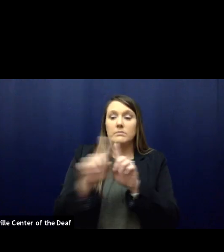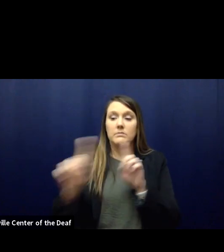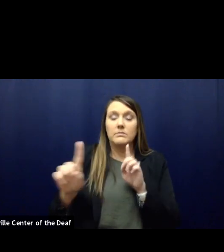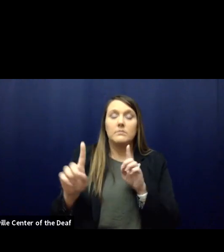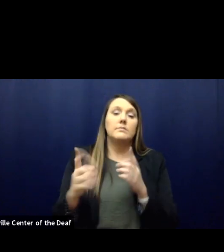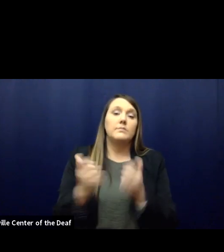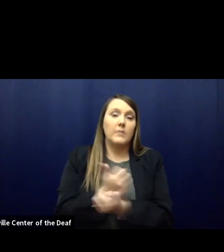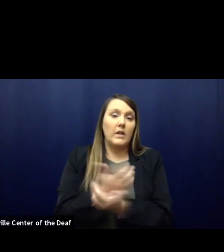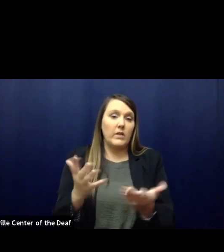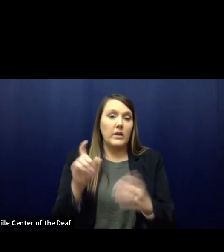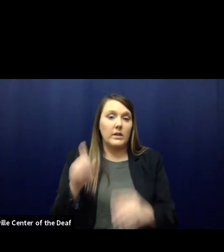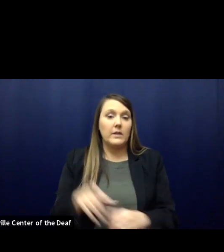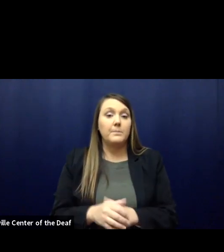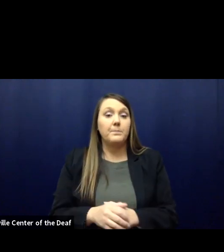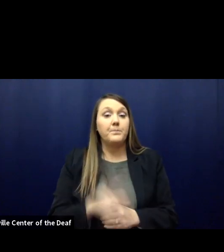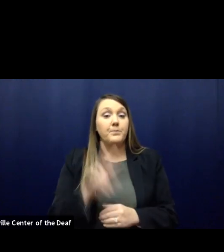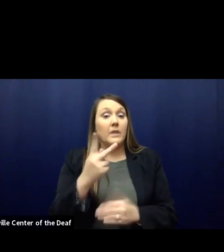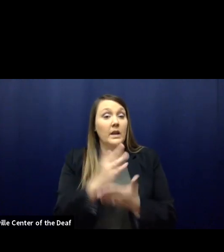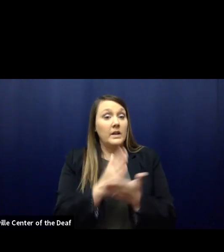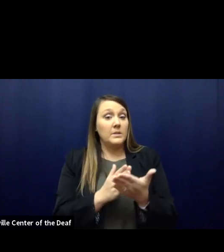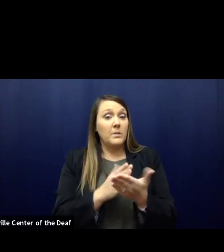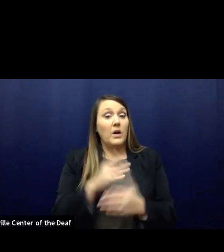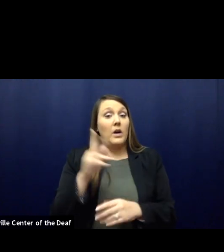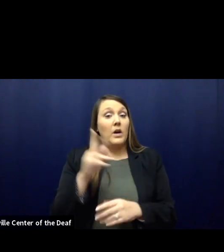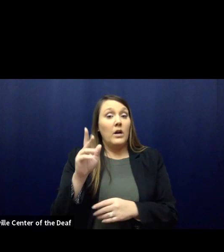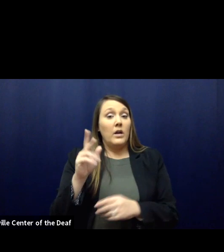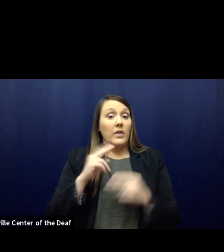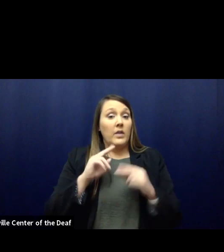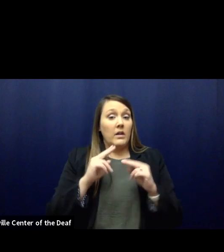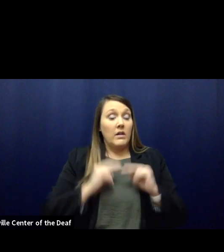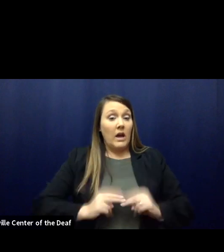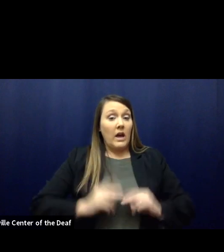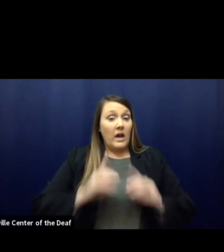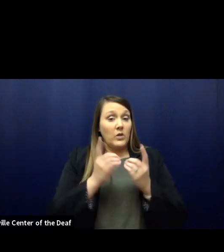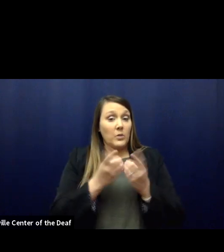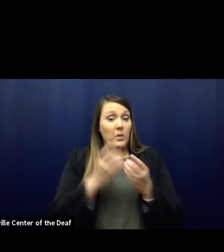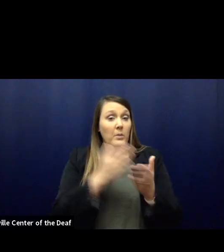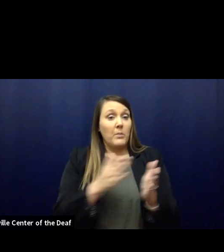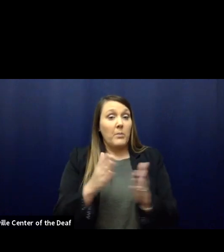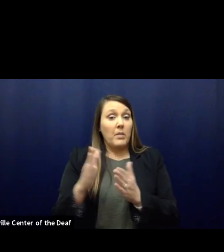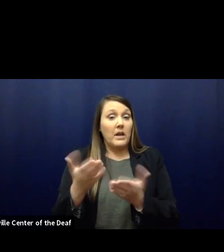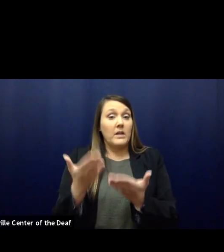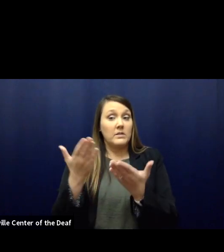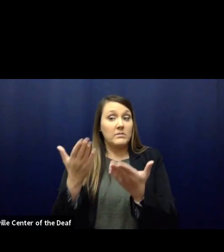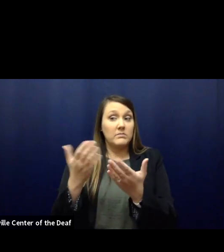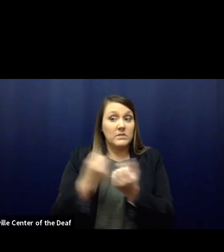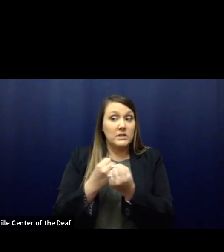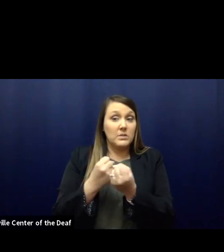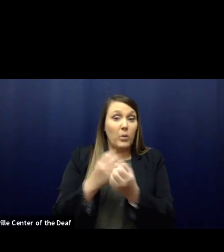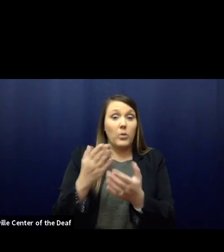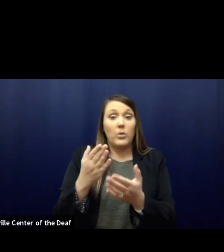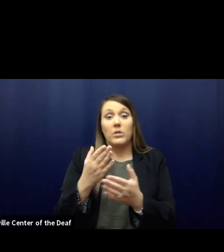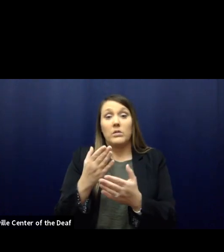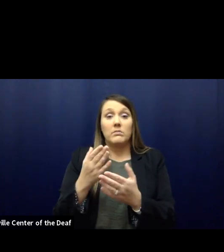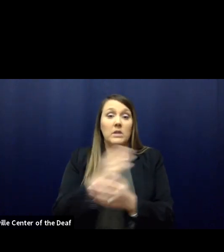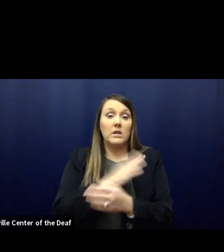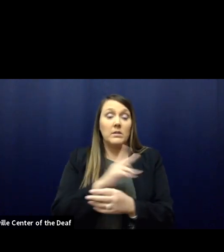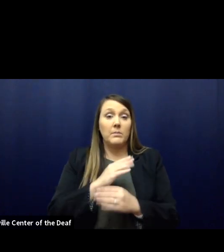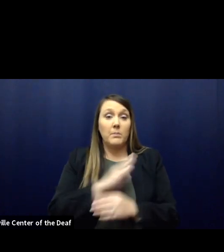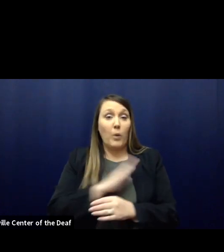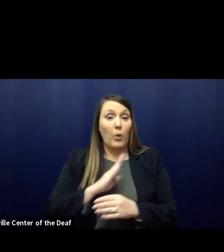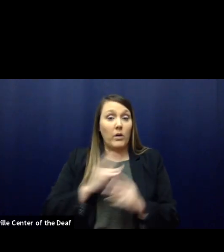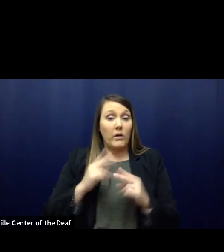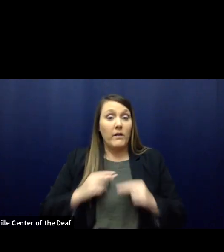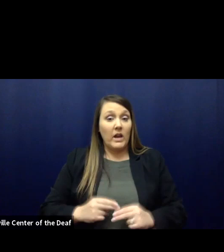then her second part was, does the health department plan to present any data in support of the proposed limit on social gatherings? We'll present the data that we always present